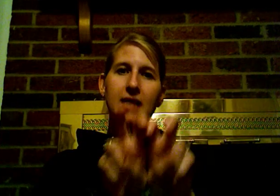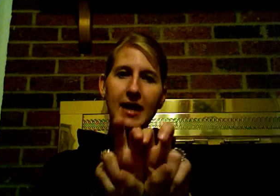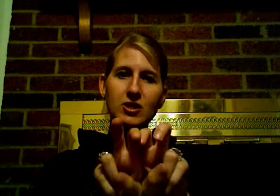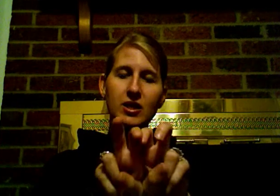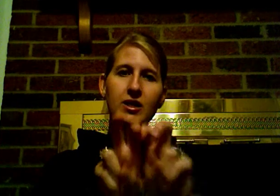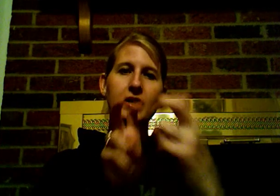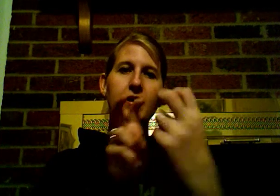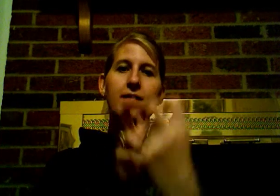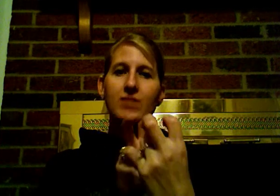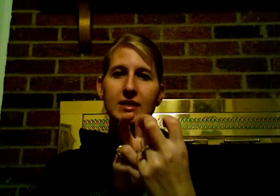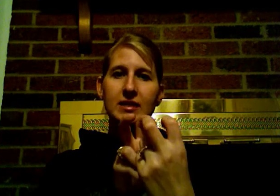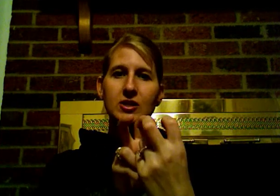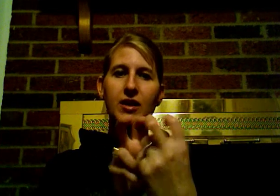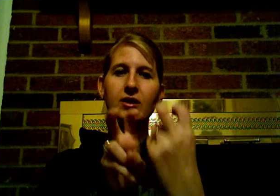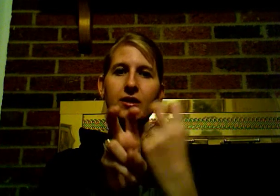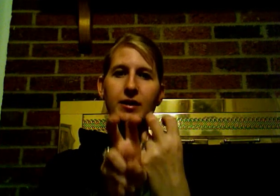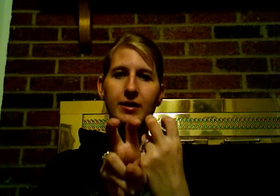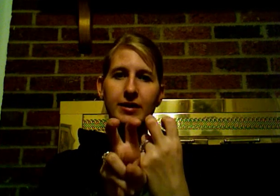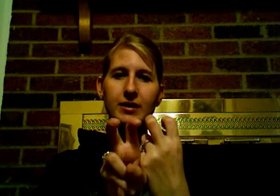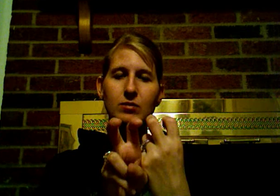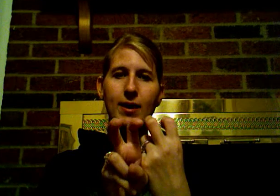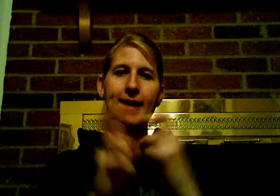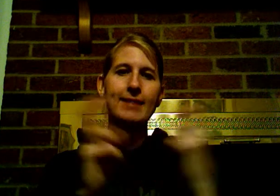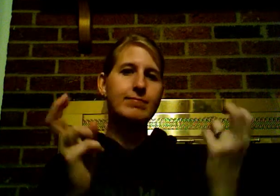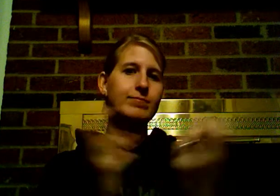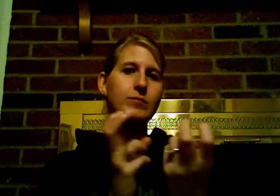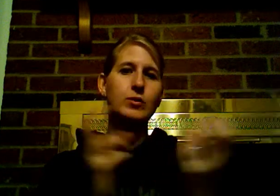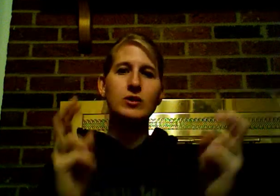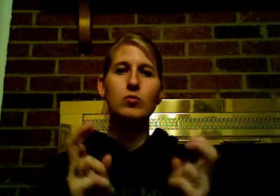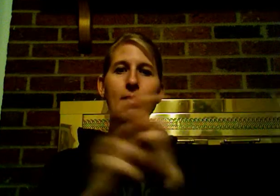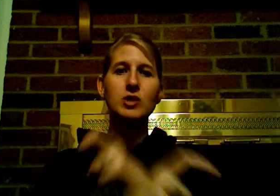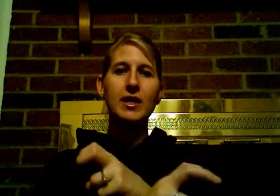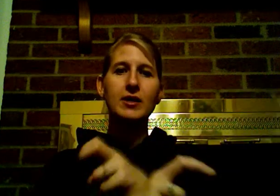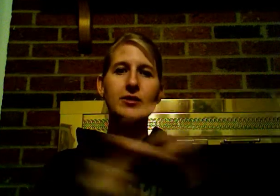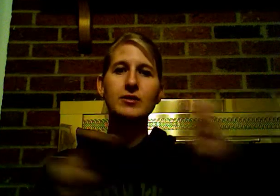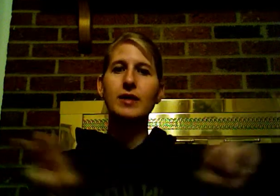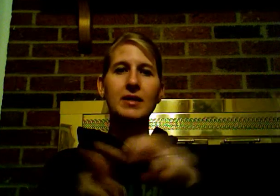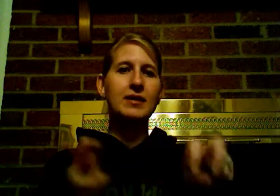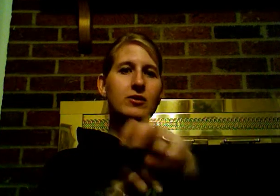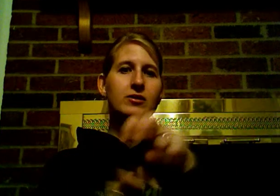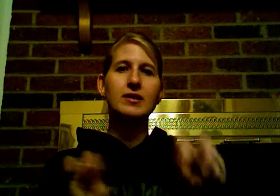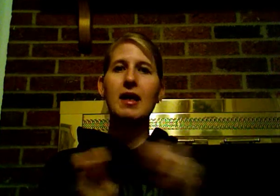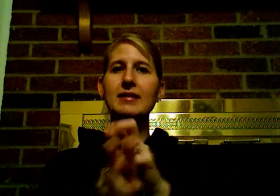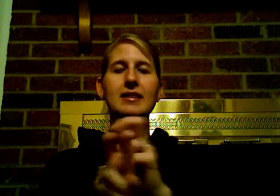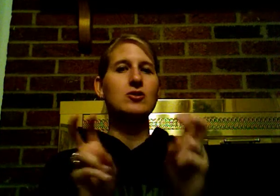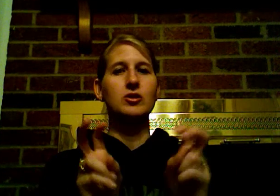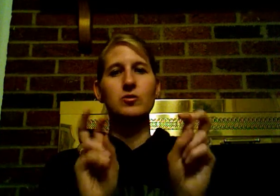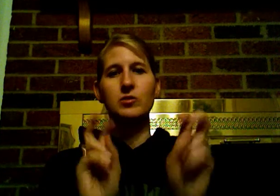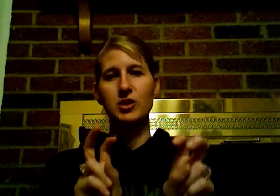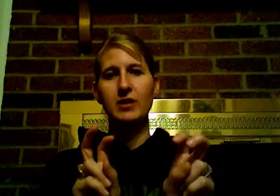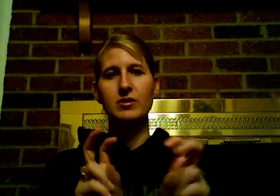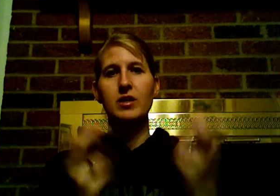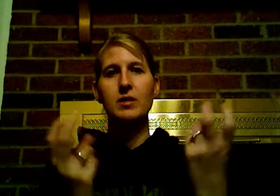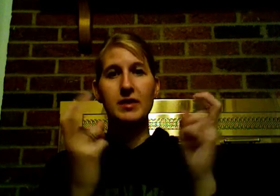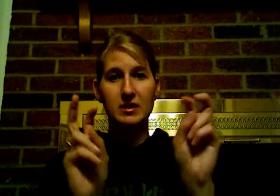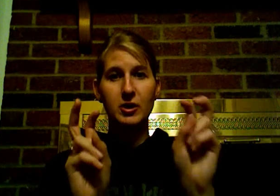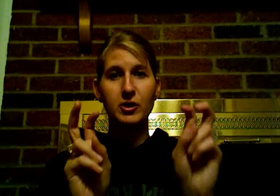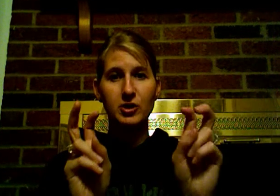each other, facing each other, this way. You can swap chairs. There's lots of things you can do with chairs, but these are your